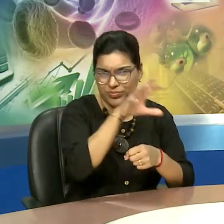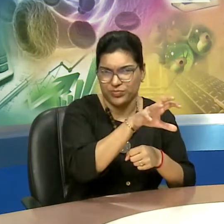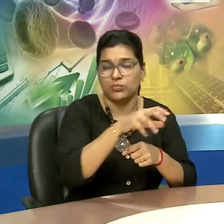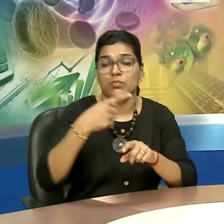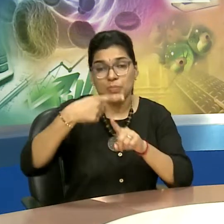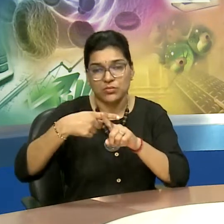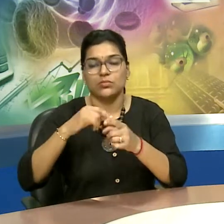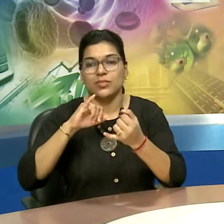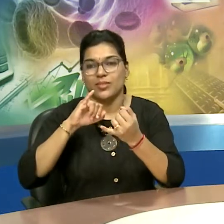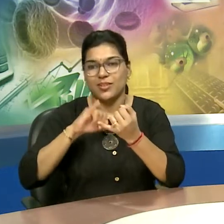supremacy